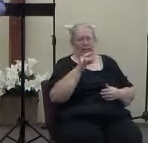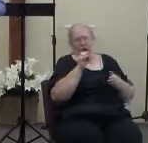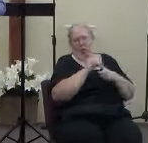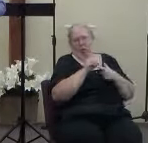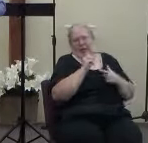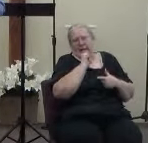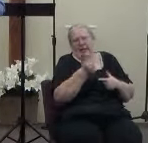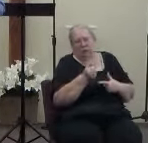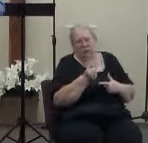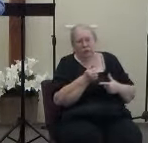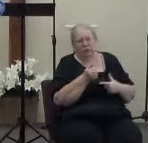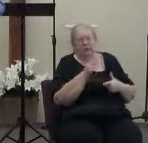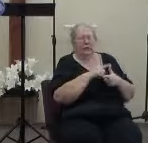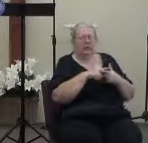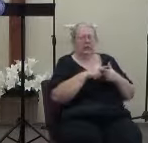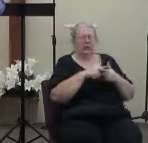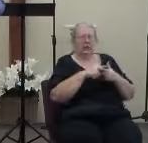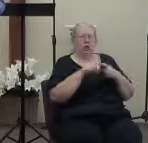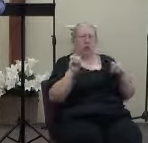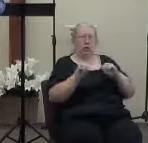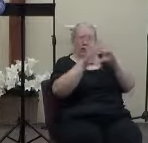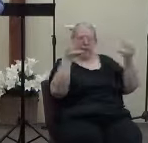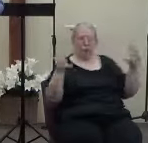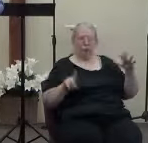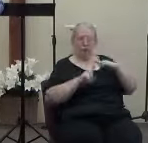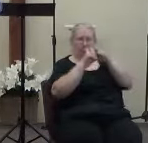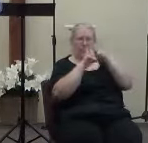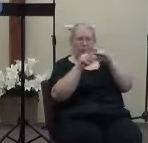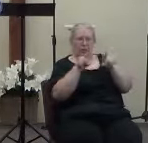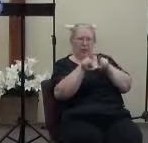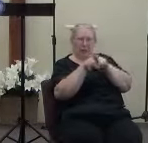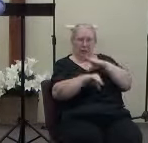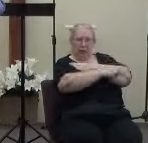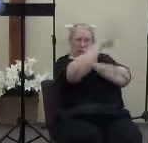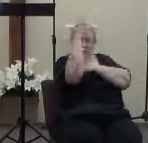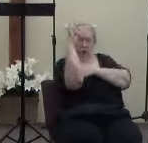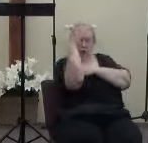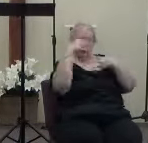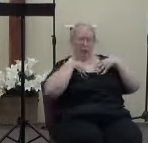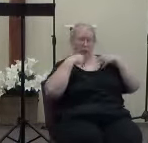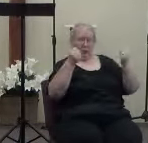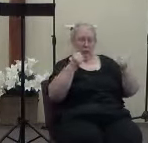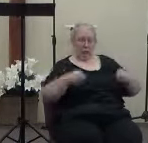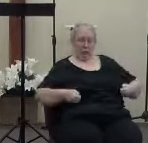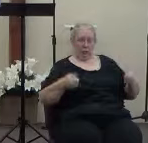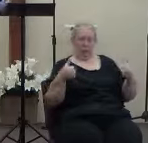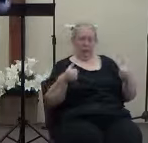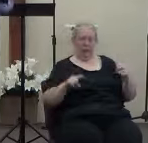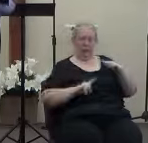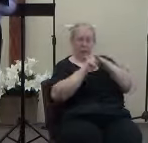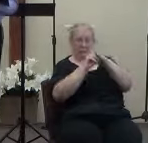Then your light will break forth like the dawn, and your healing will quickly appear.